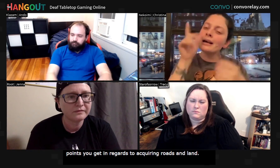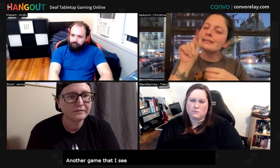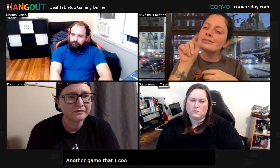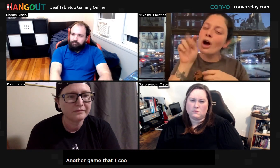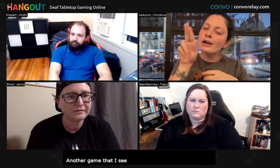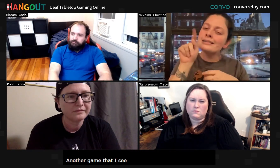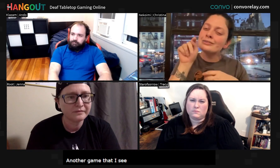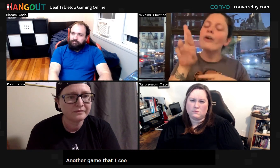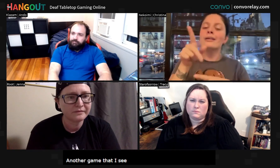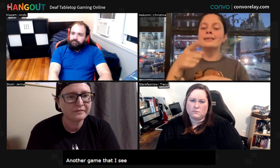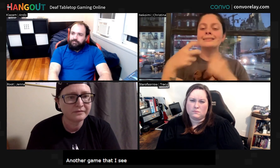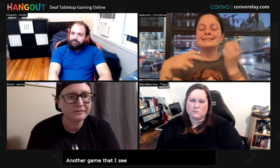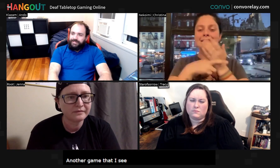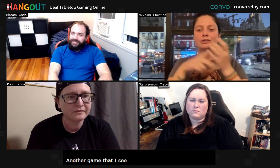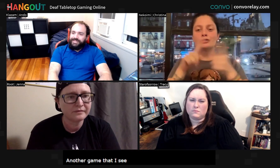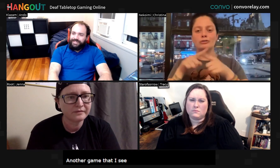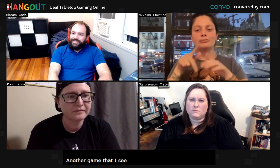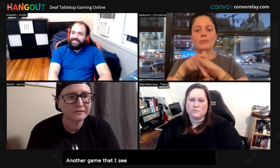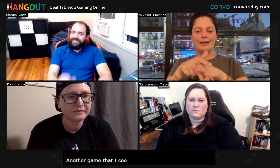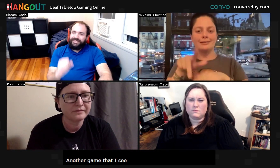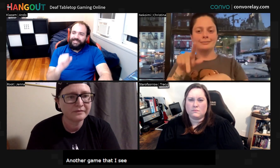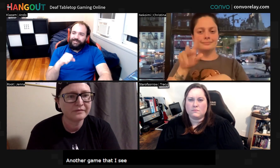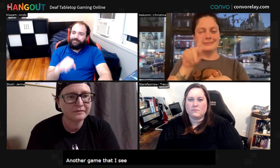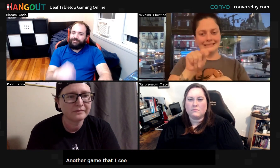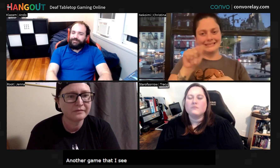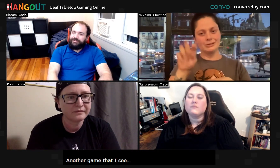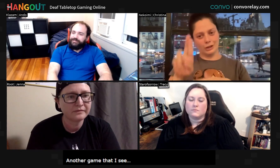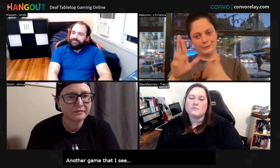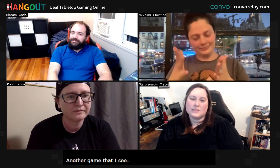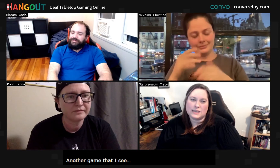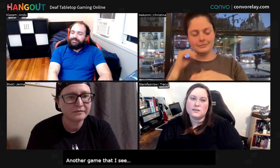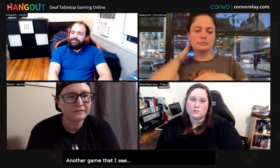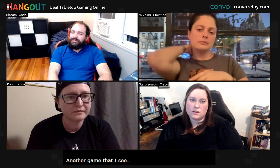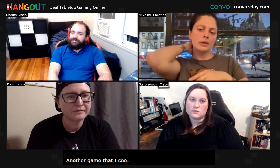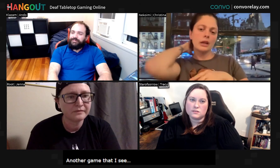A oh, Ticket to Ride? TR, yes, Ticket to Ride, TTR.